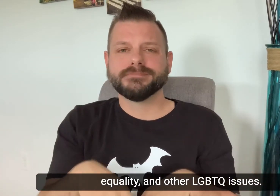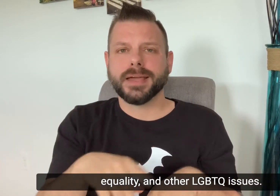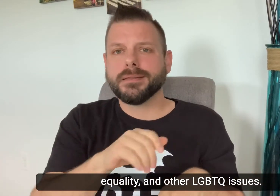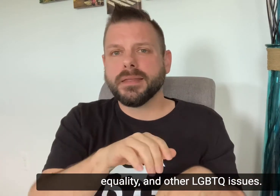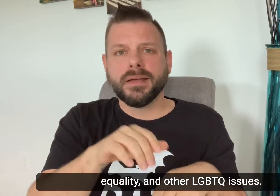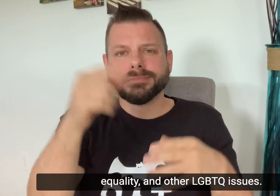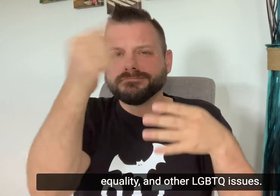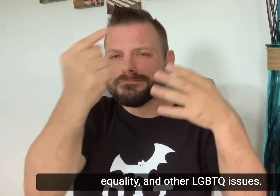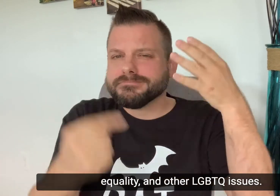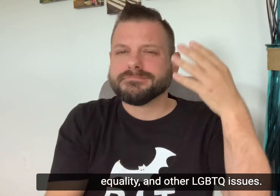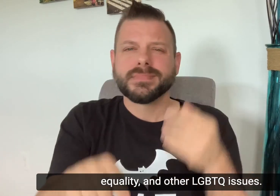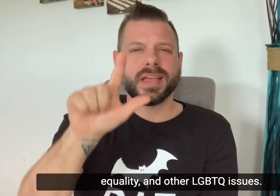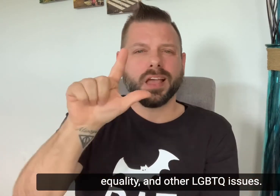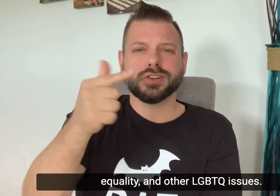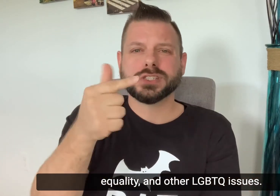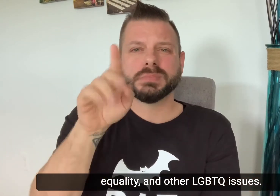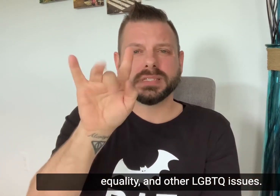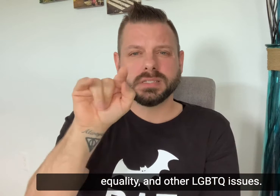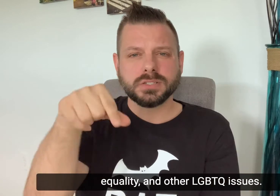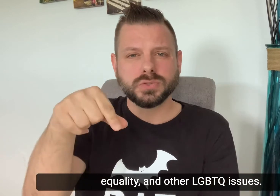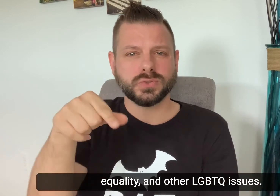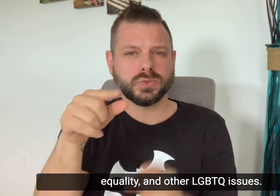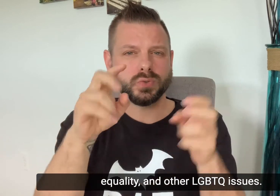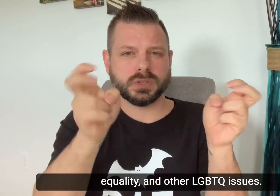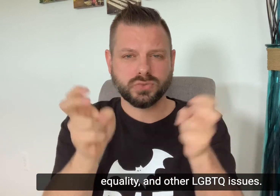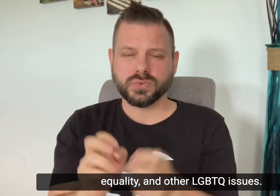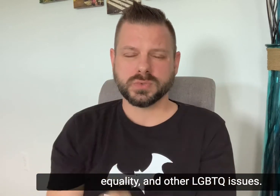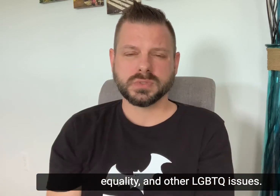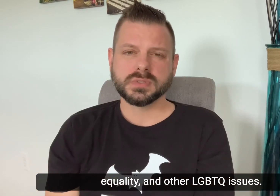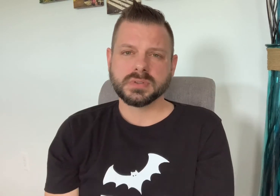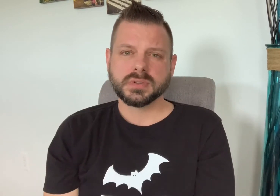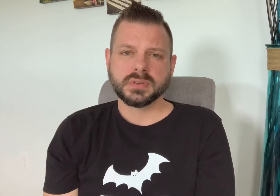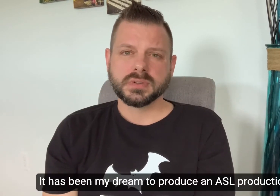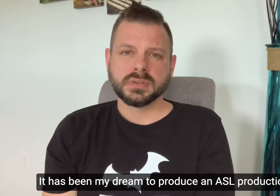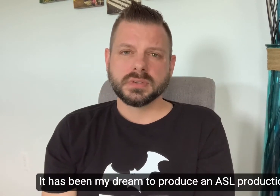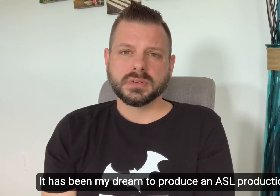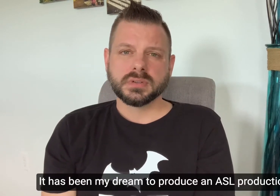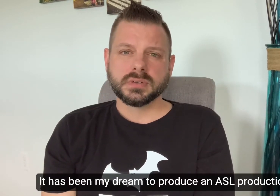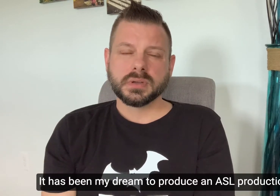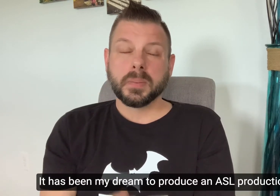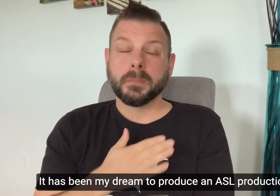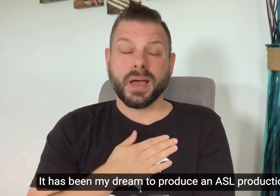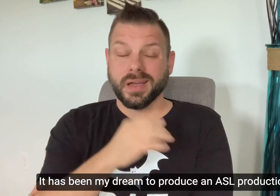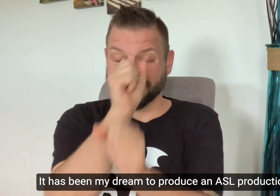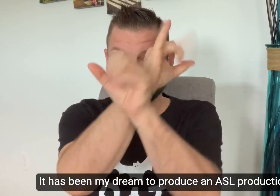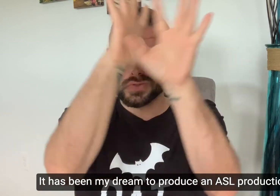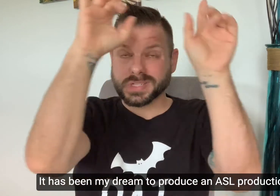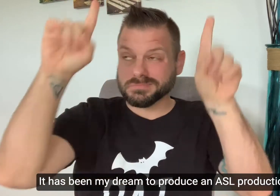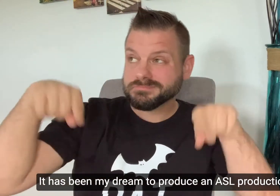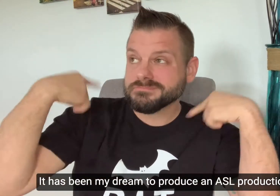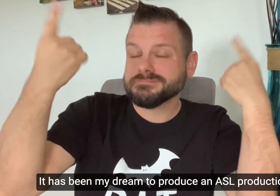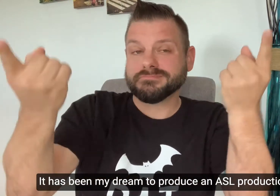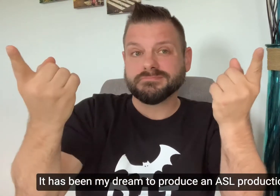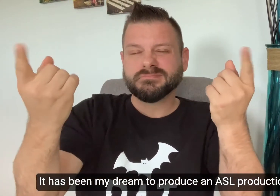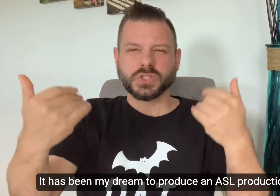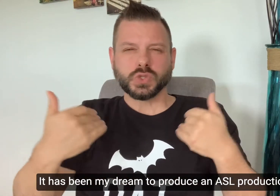equality, and other LGBTQ issues. It has been my dream